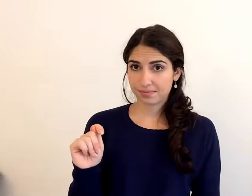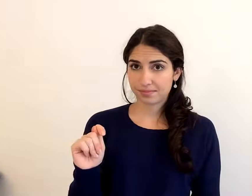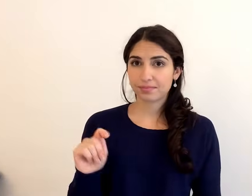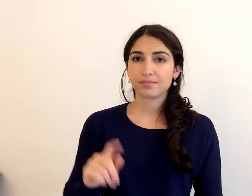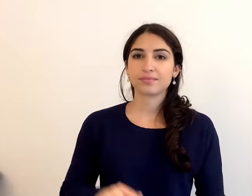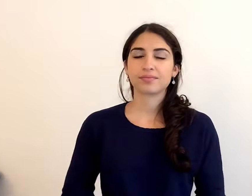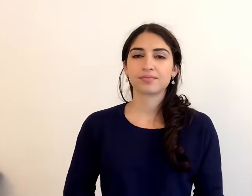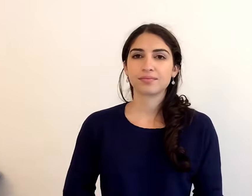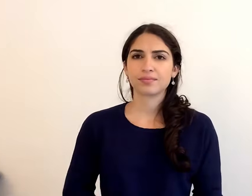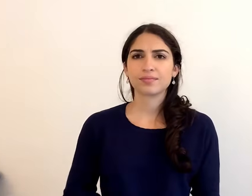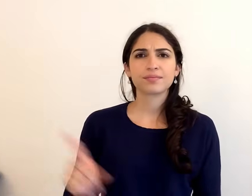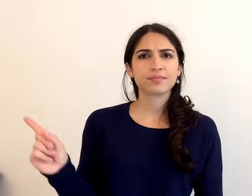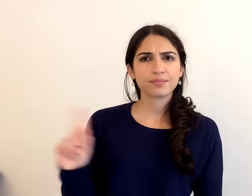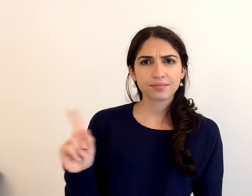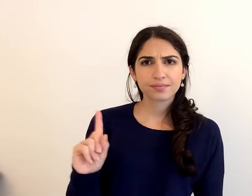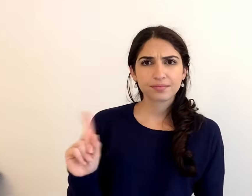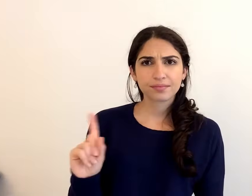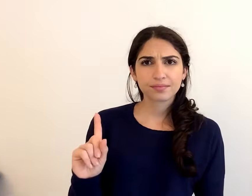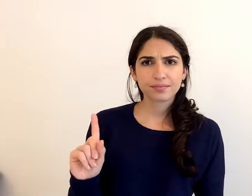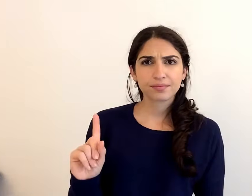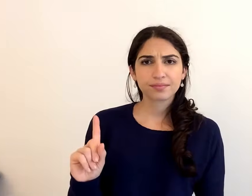Bathroom, where.